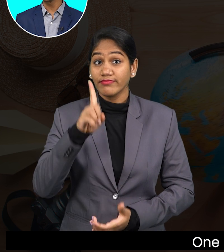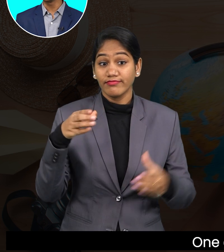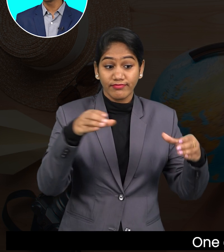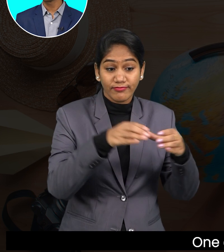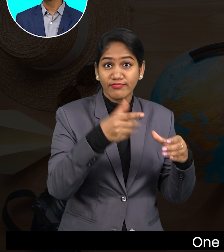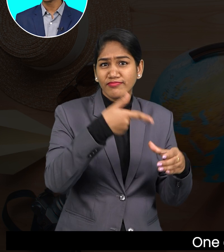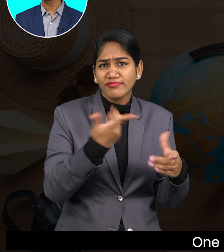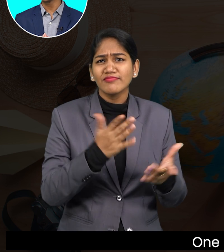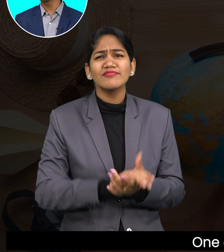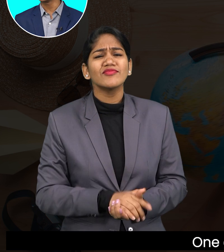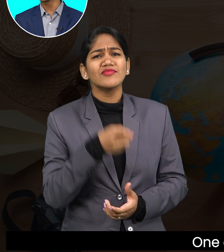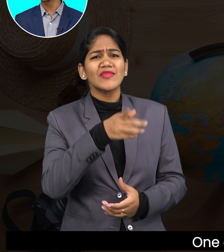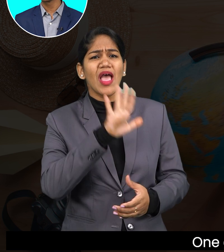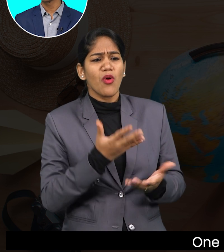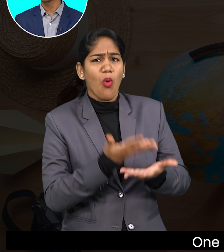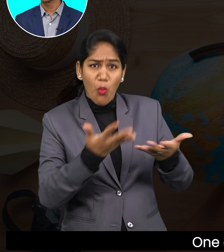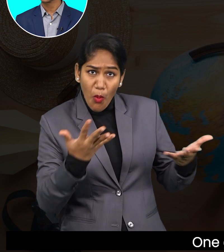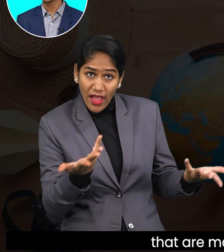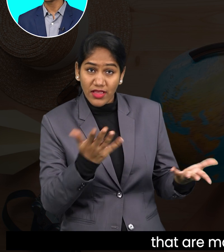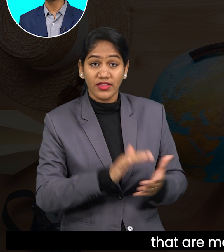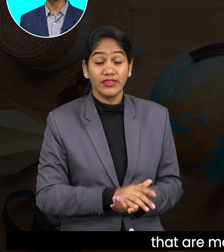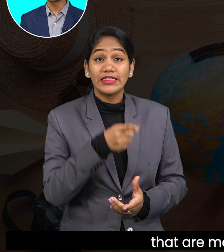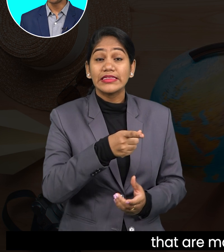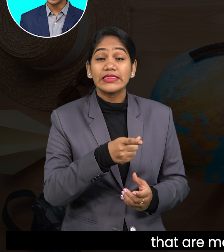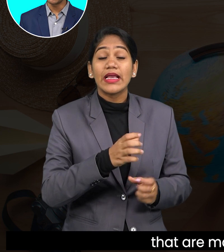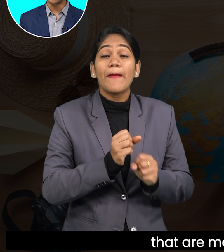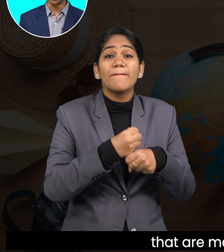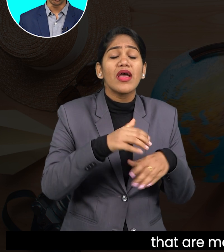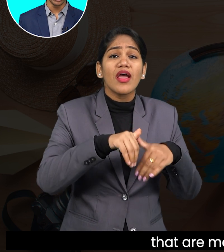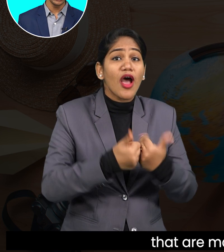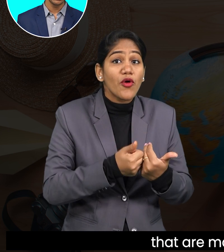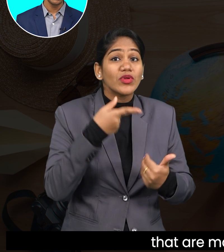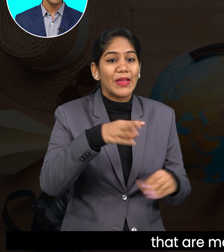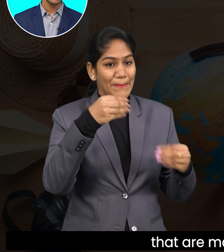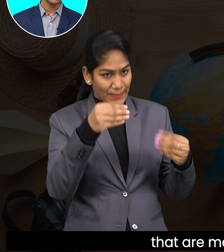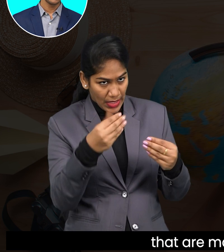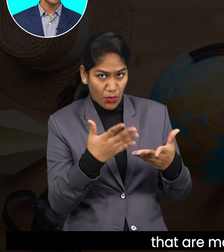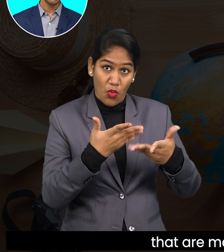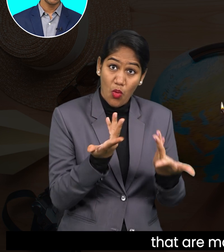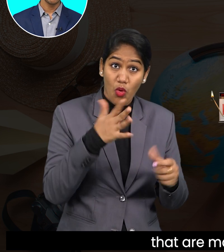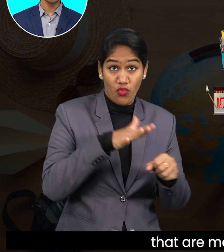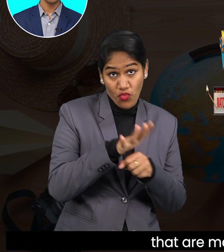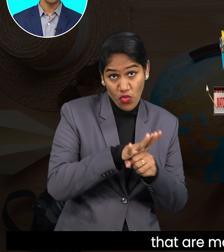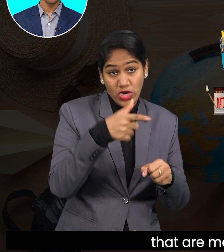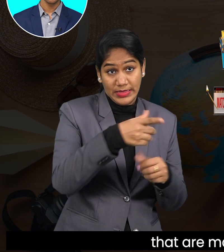One group has objects that are made from paper or wood,